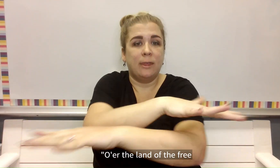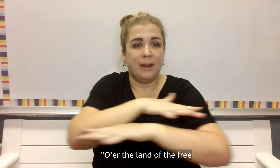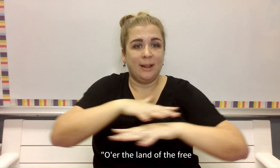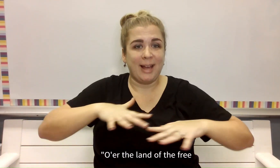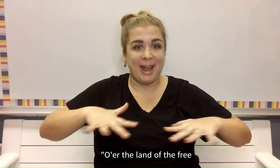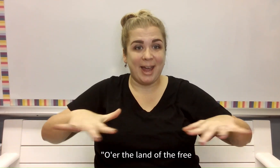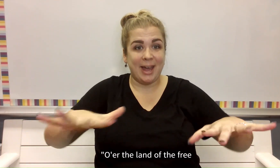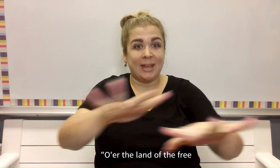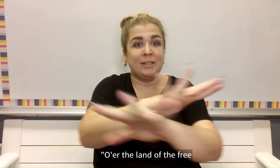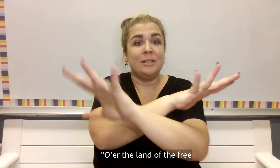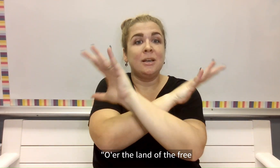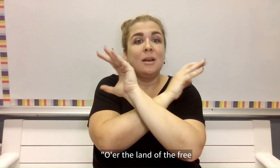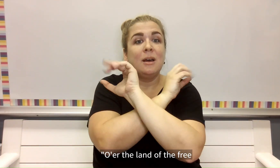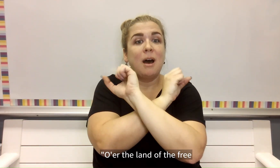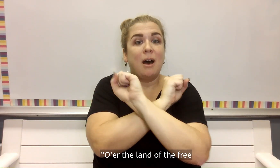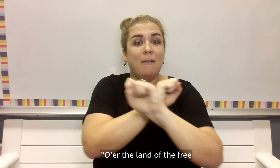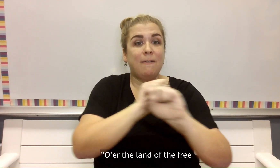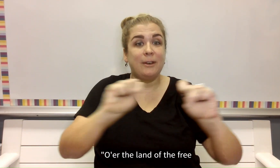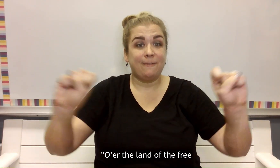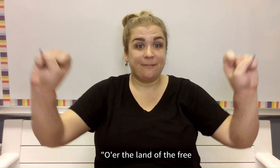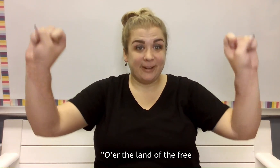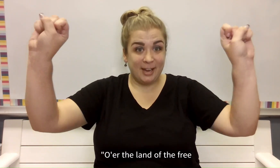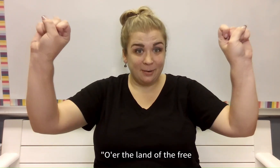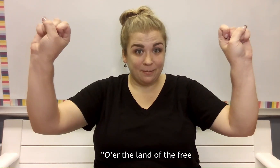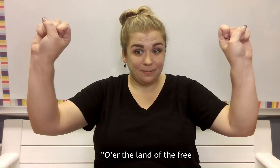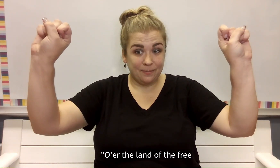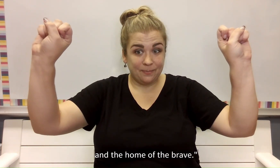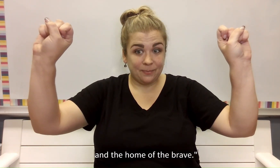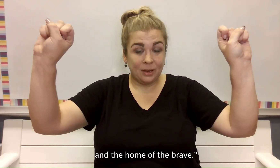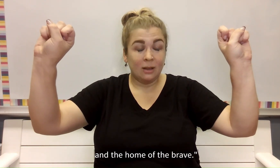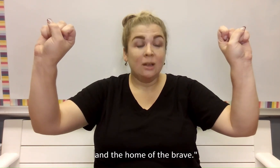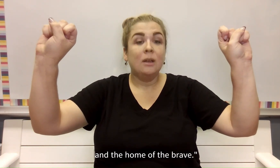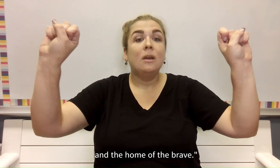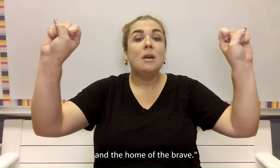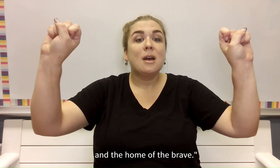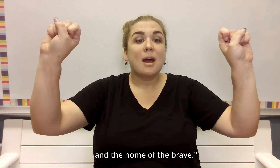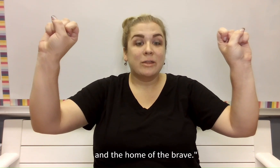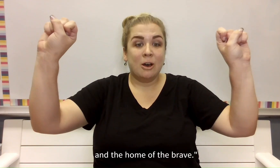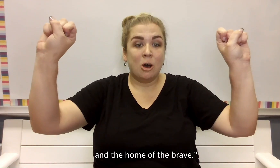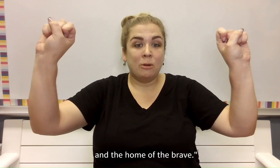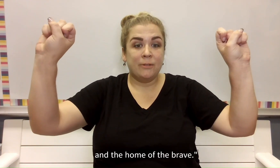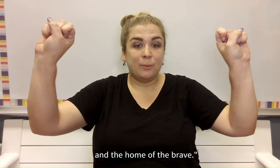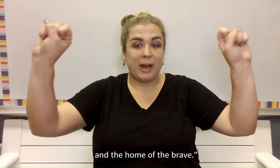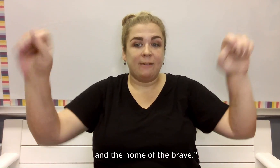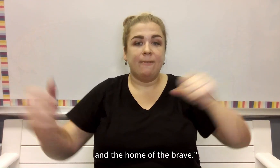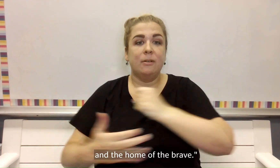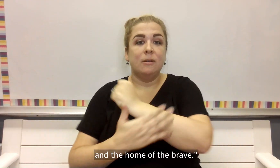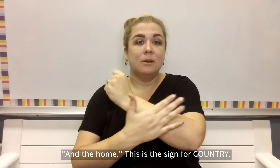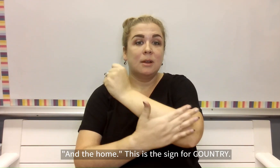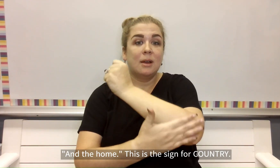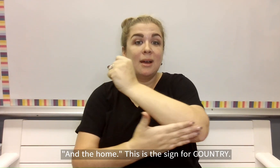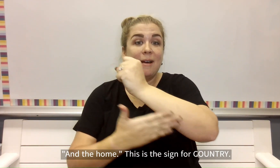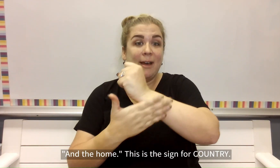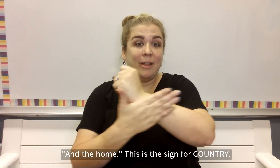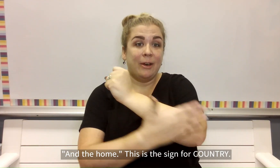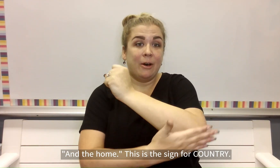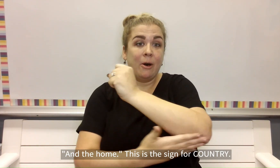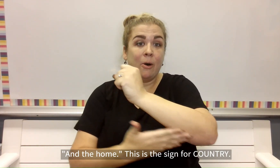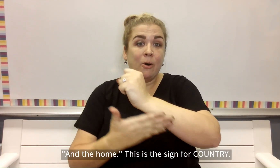the land of the free, and the home of the brave. And the